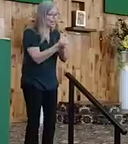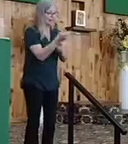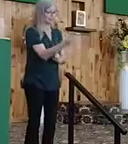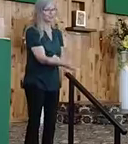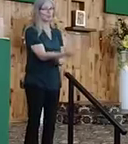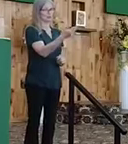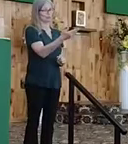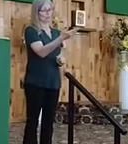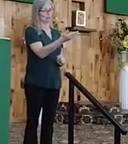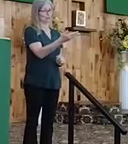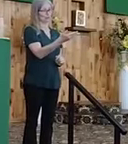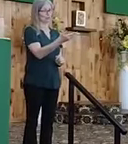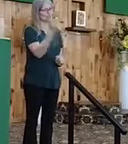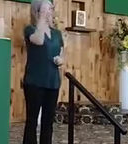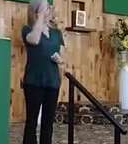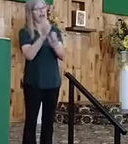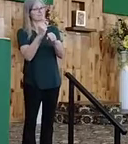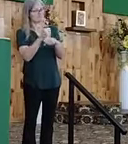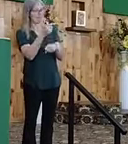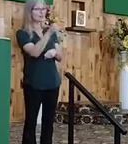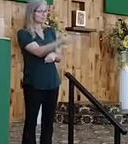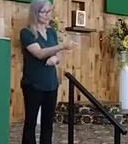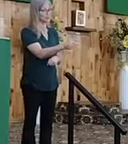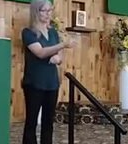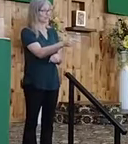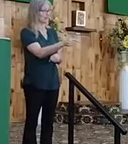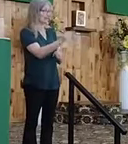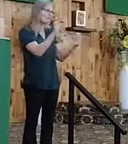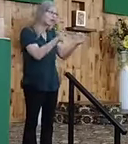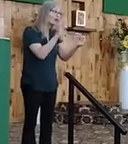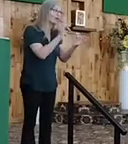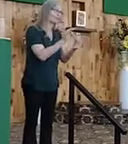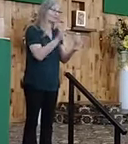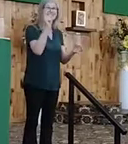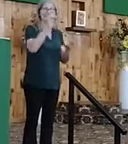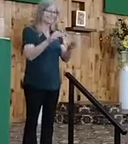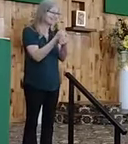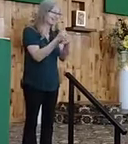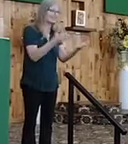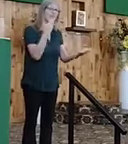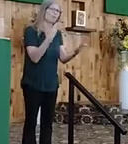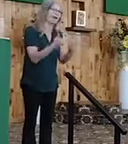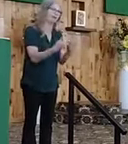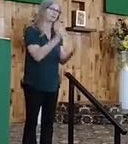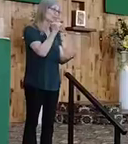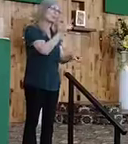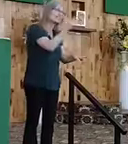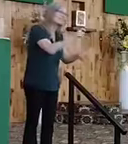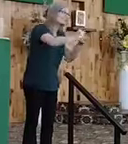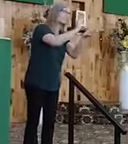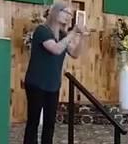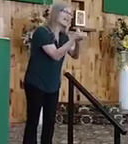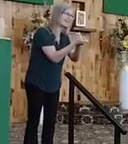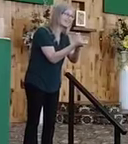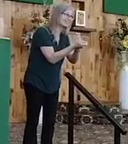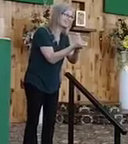God does all things. He does all things well. And even you, when God created you, he did you